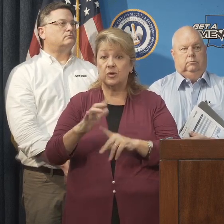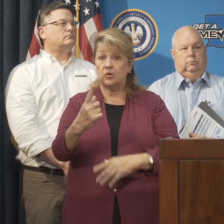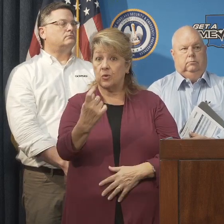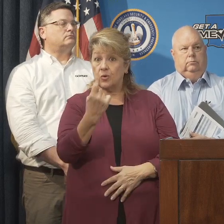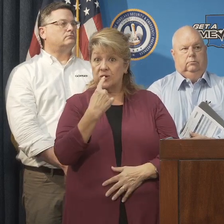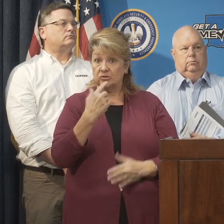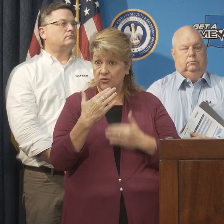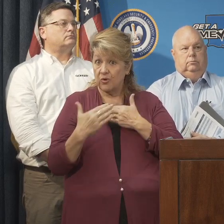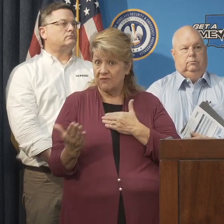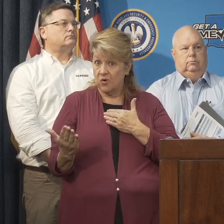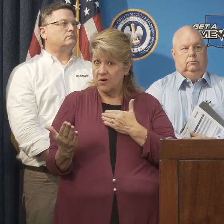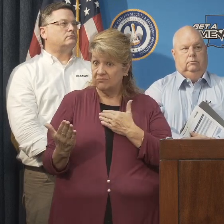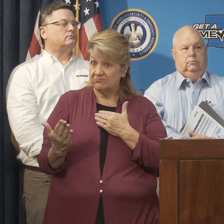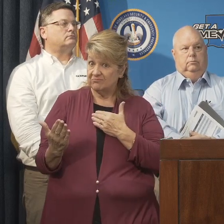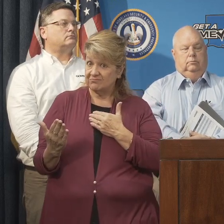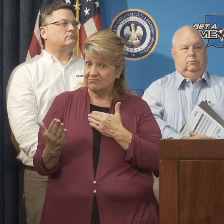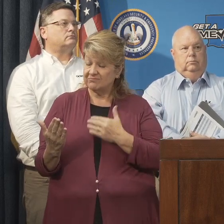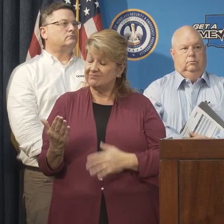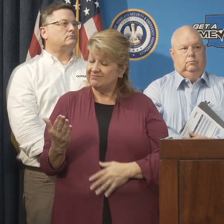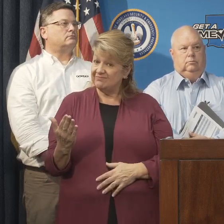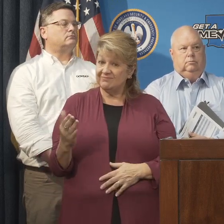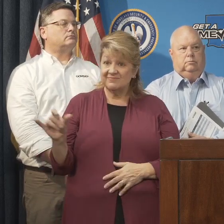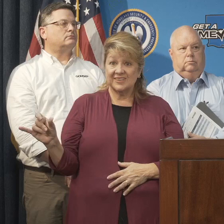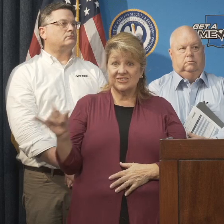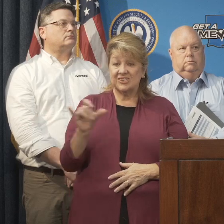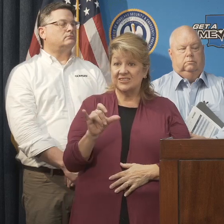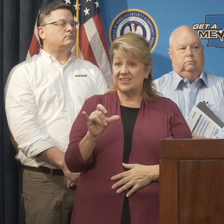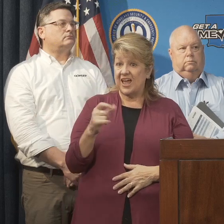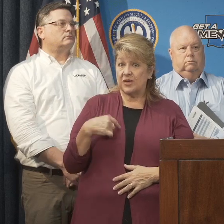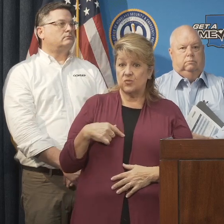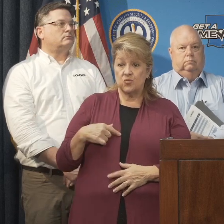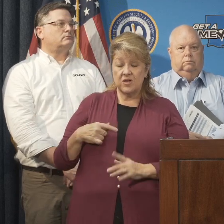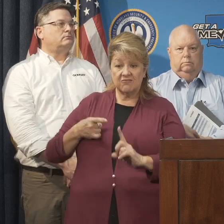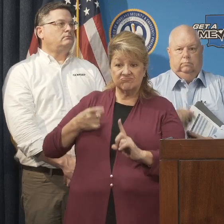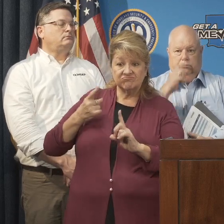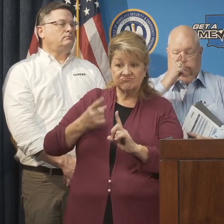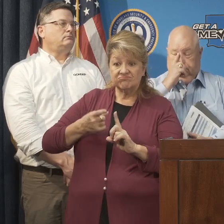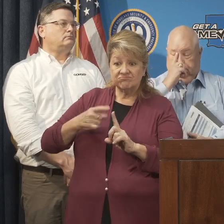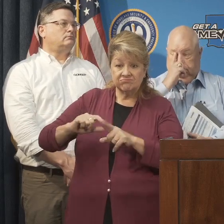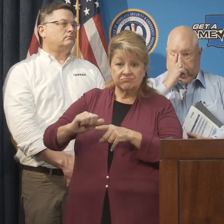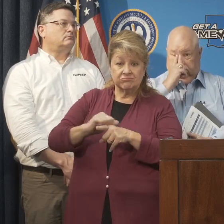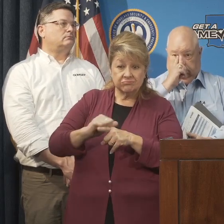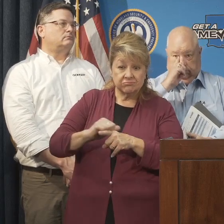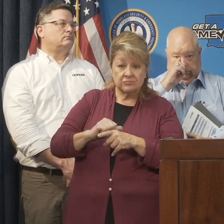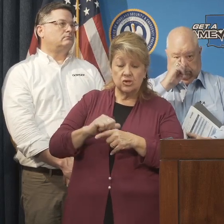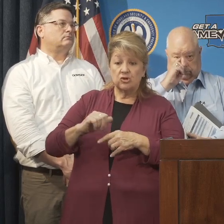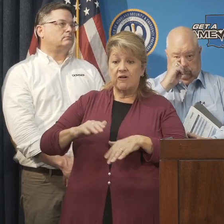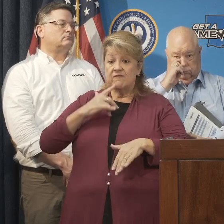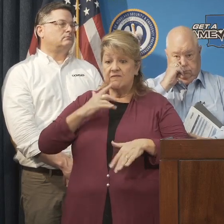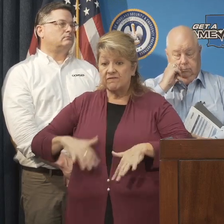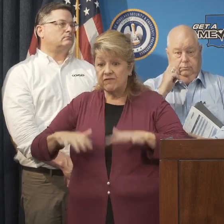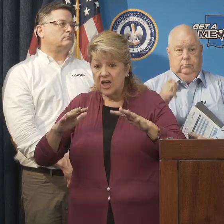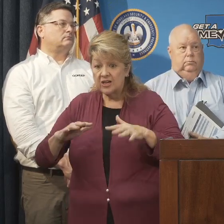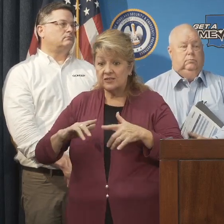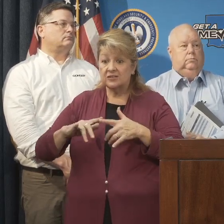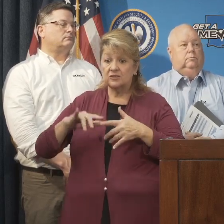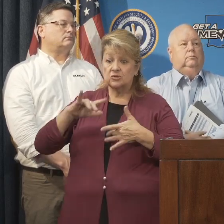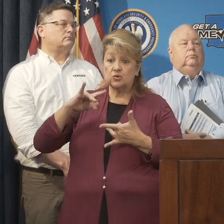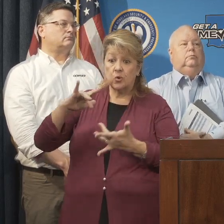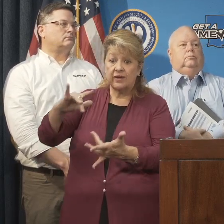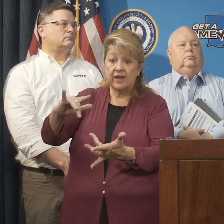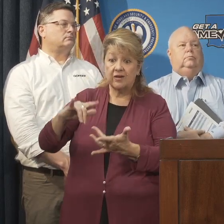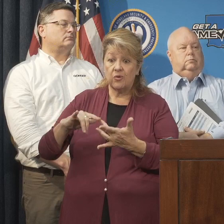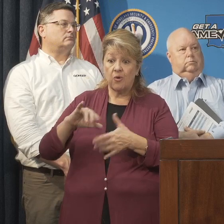going forward, we're going to, just like we drill on floods and tornadoes and primarily hurricanes, we're going to have to